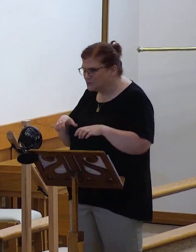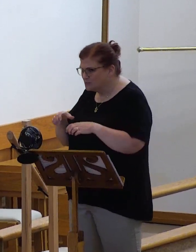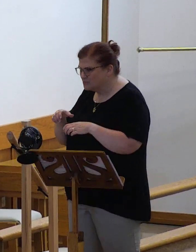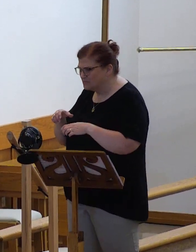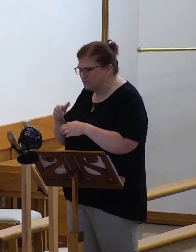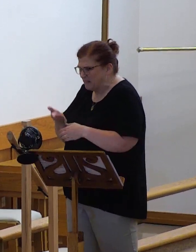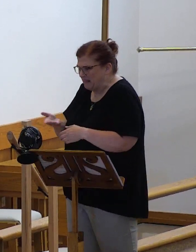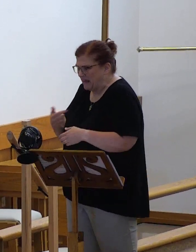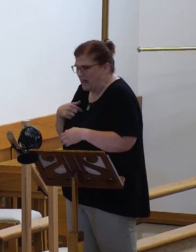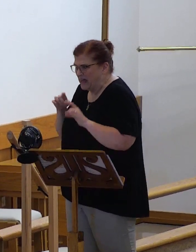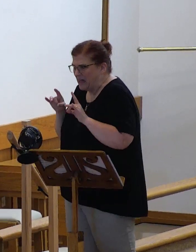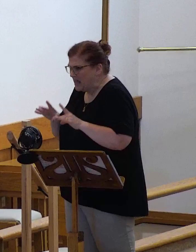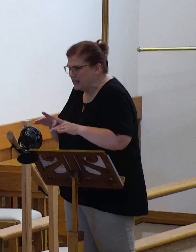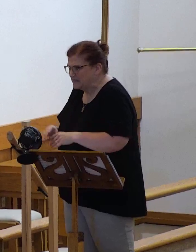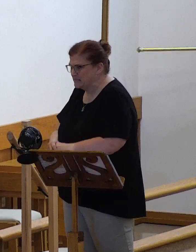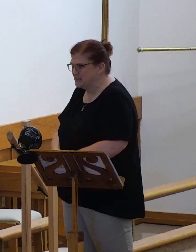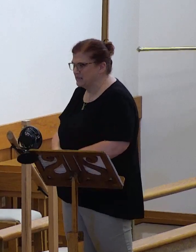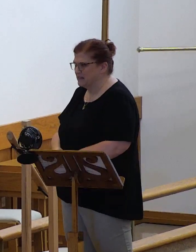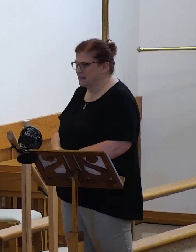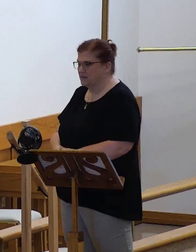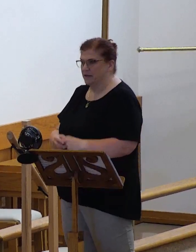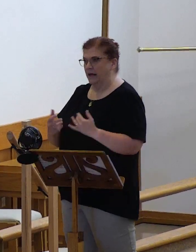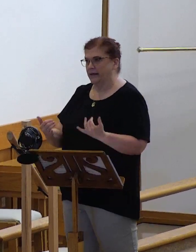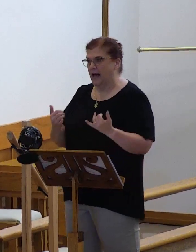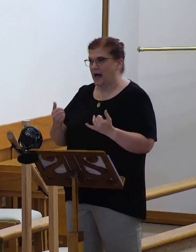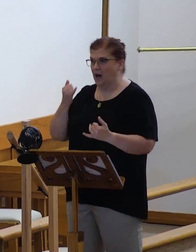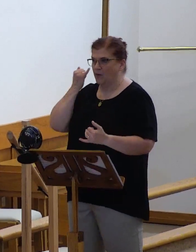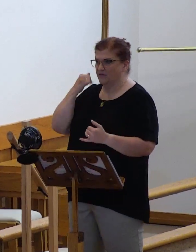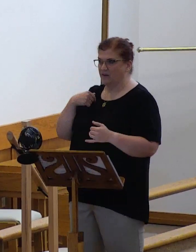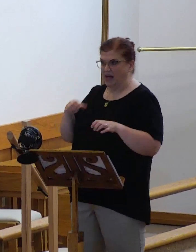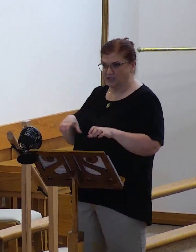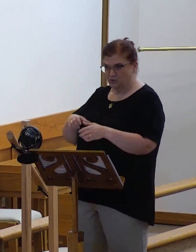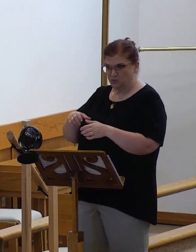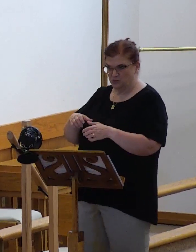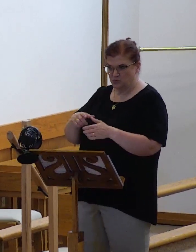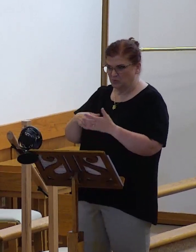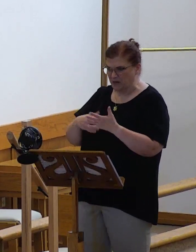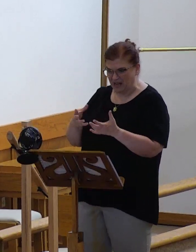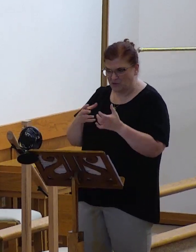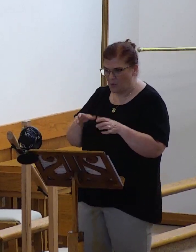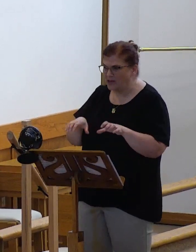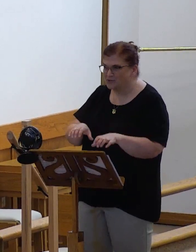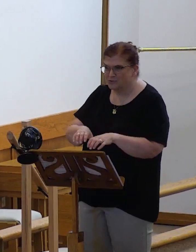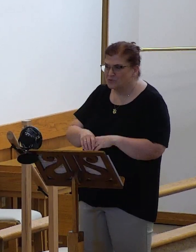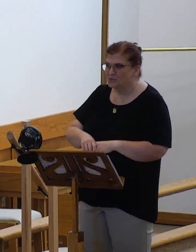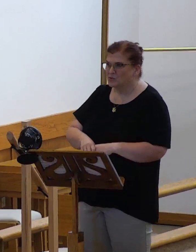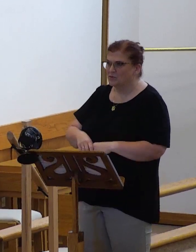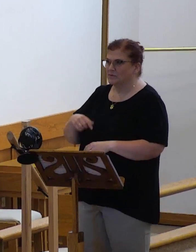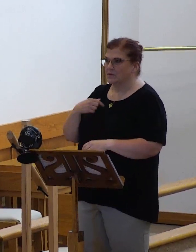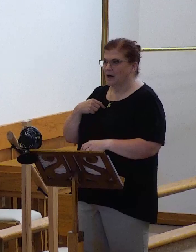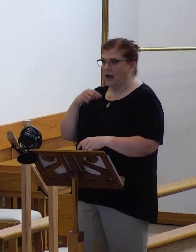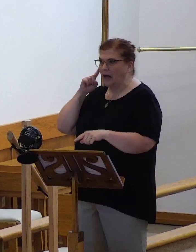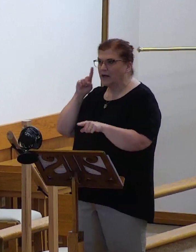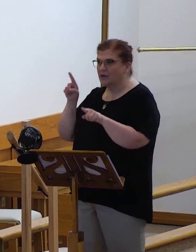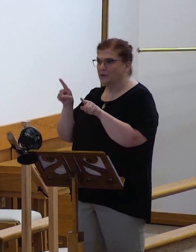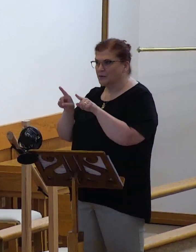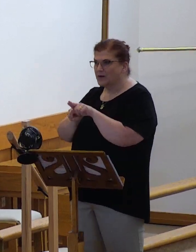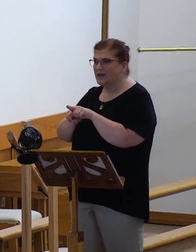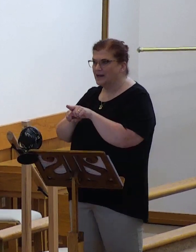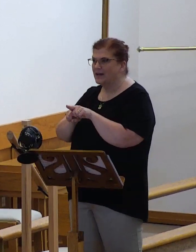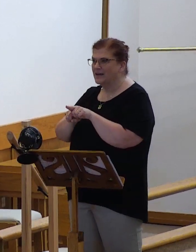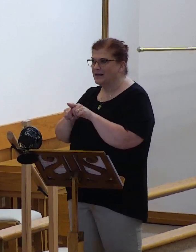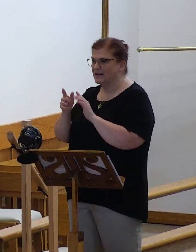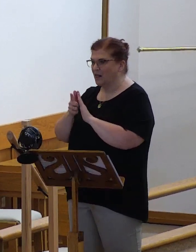thing I hate. Now, if I do what I do not want, I agree that the law